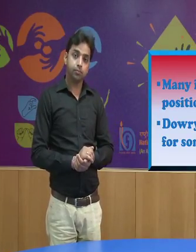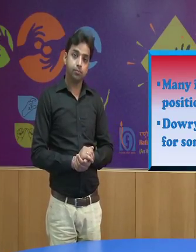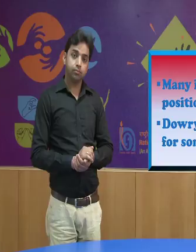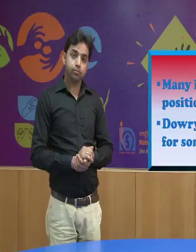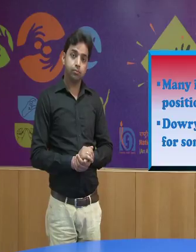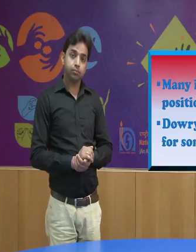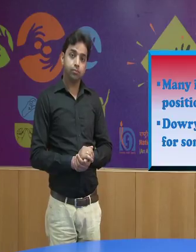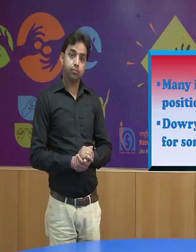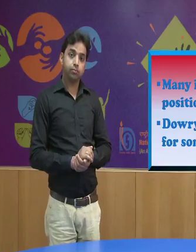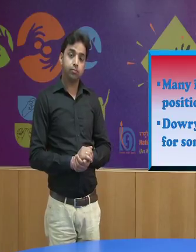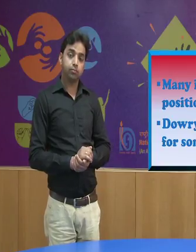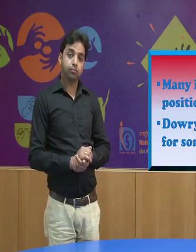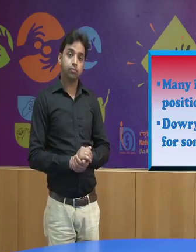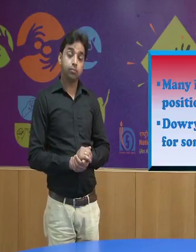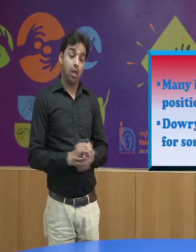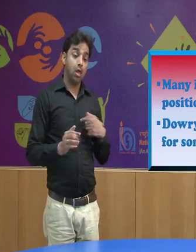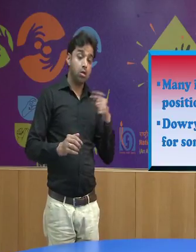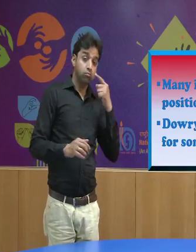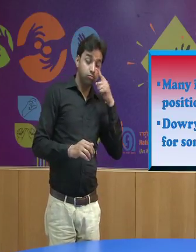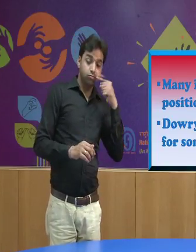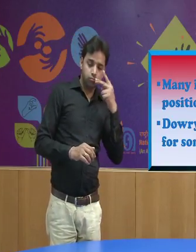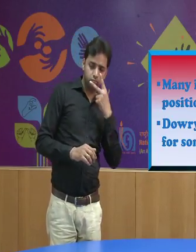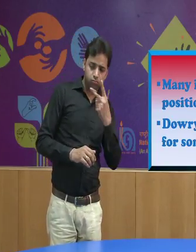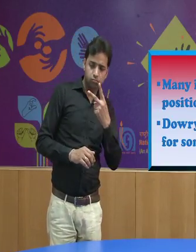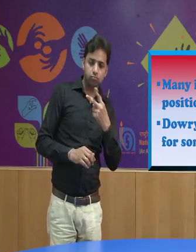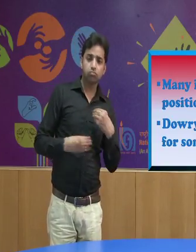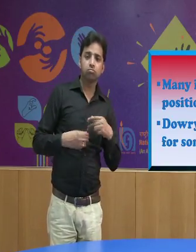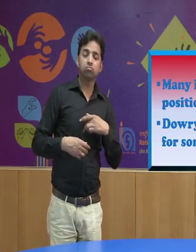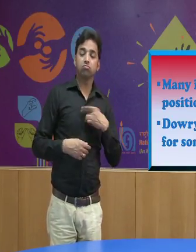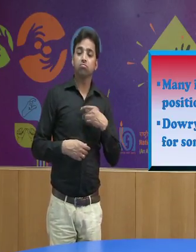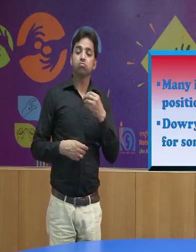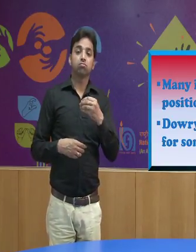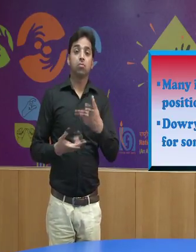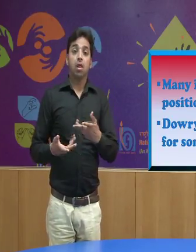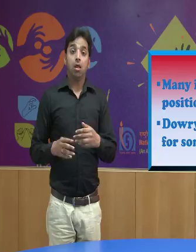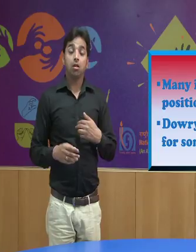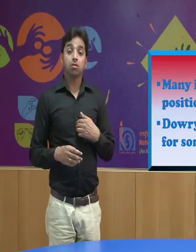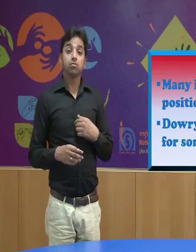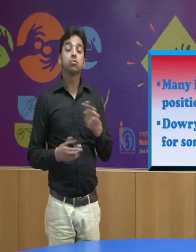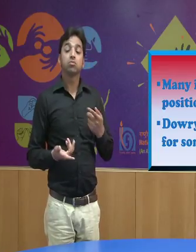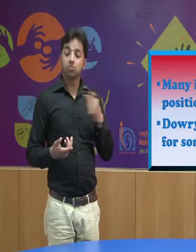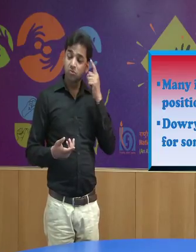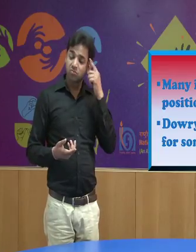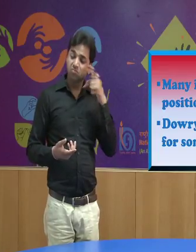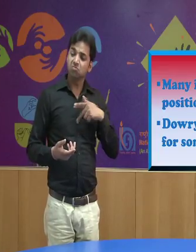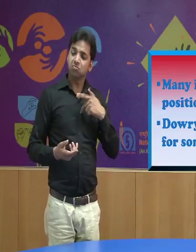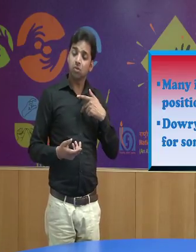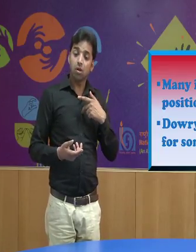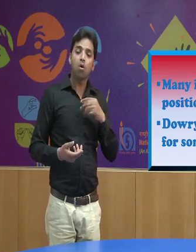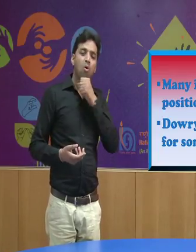Besides, most parents feel that in old age a son will take care of them, while the daughter will